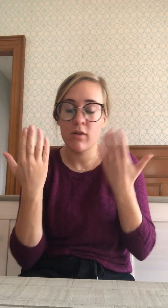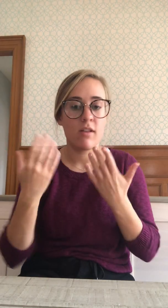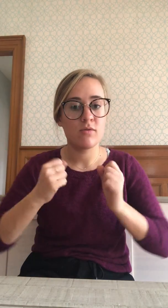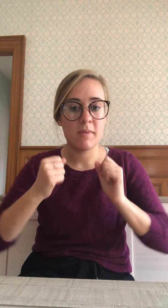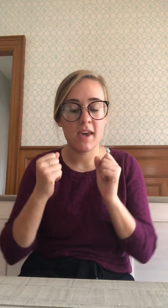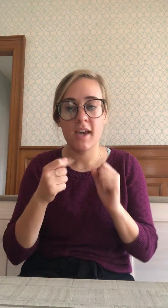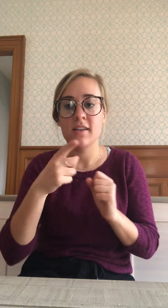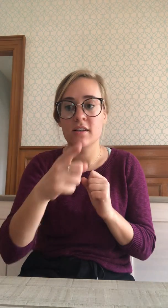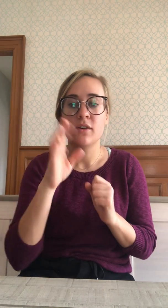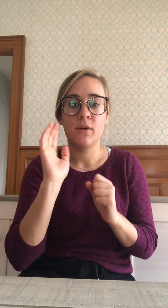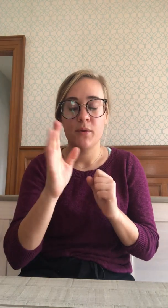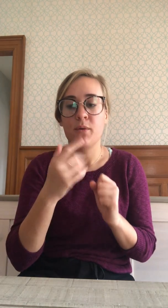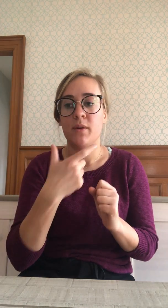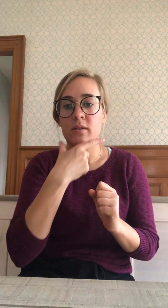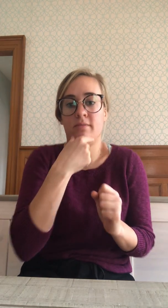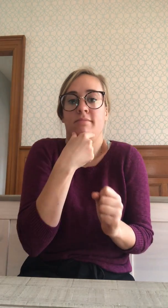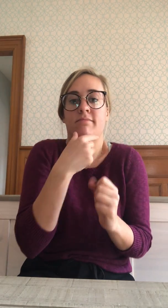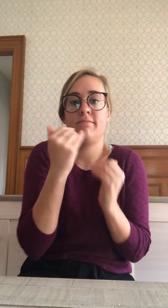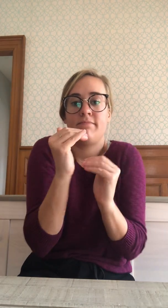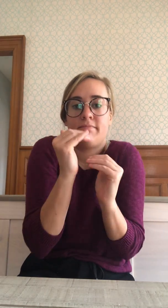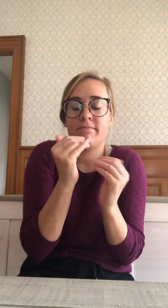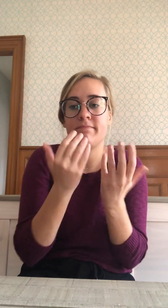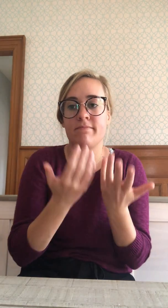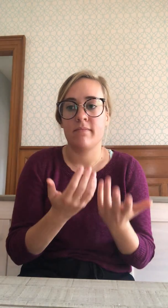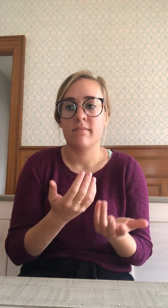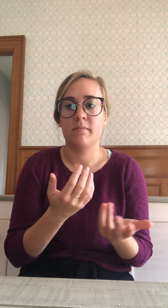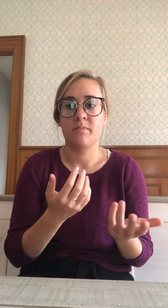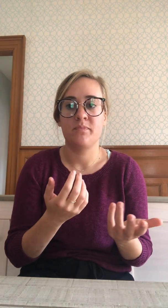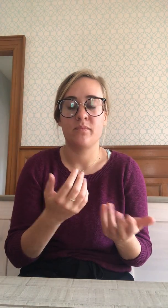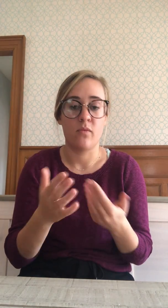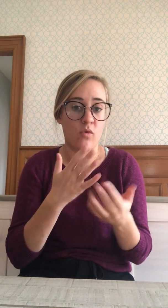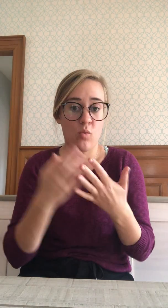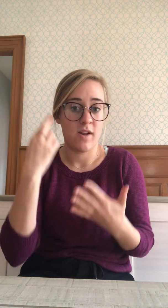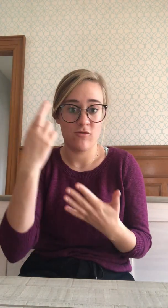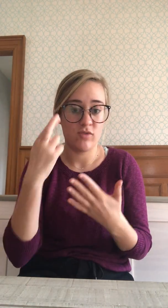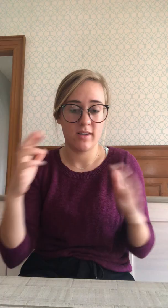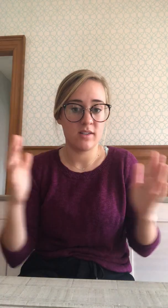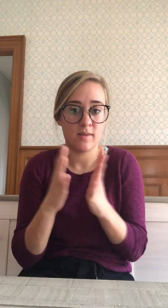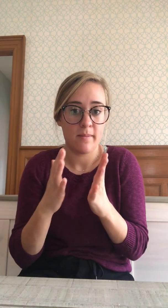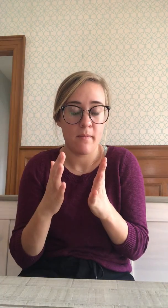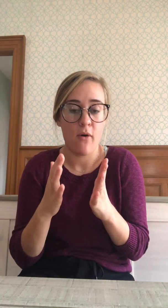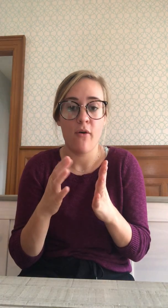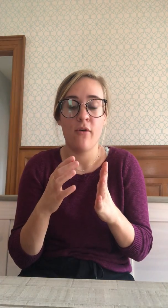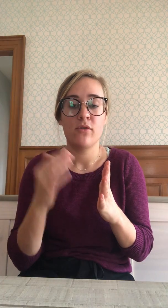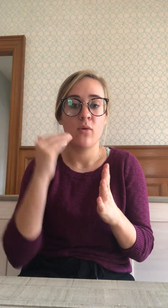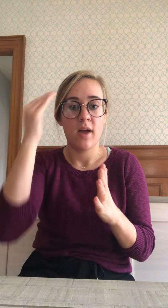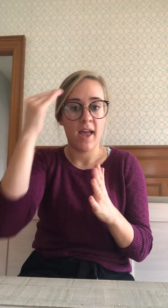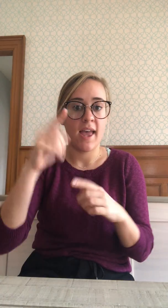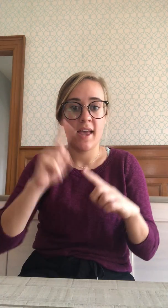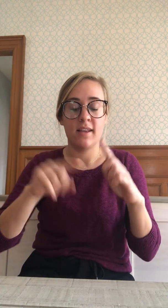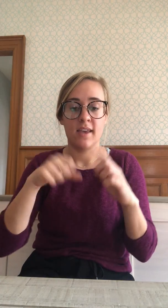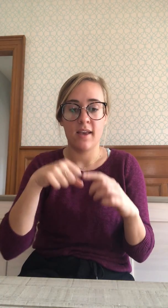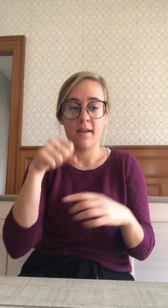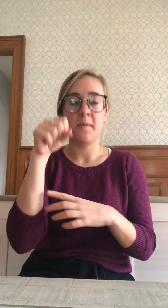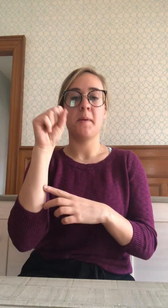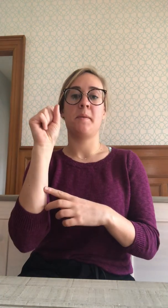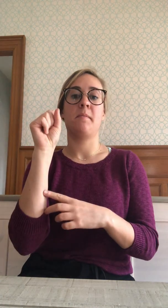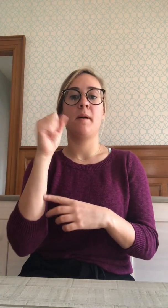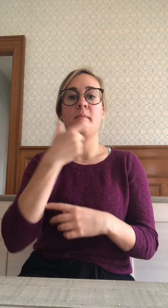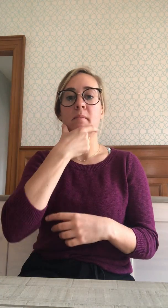just simply means it's constricted for whatever reason, and the head can't come up and the mandible can't drop down like it's supposed to. So a